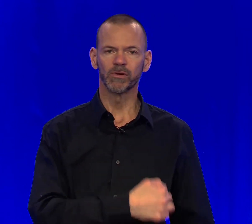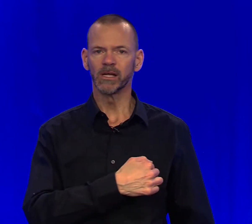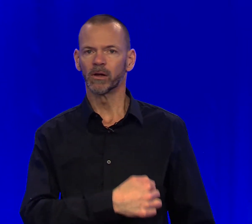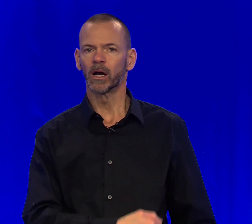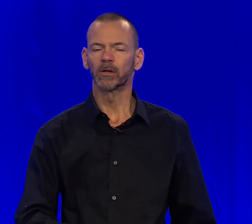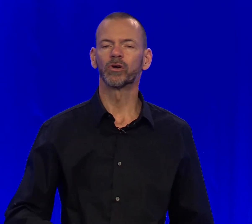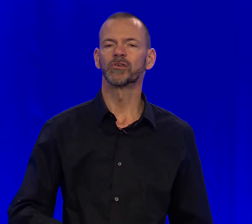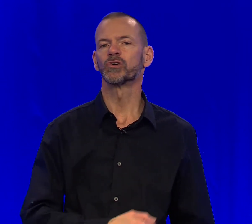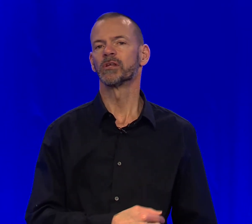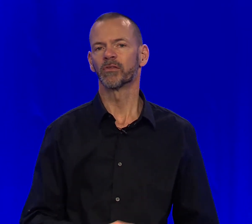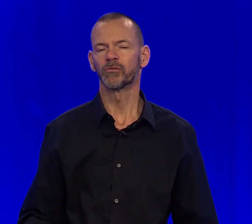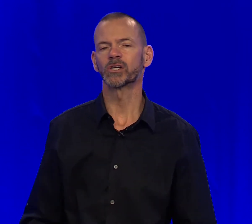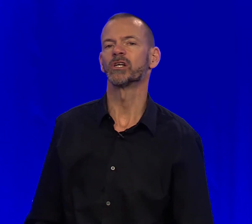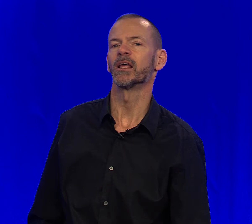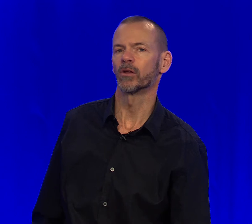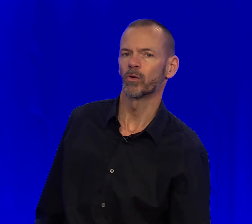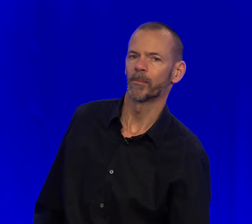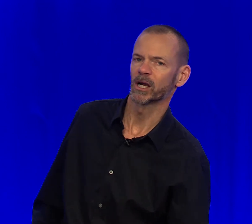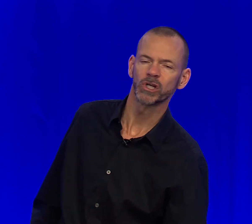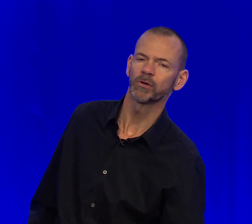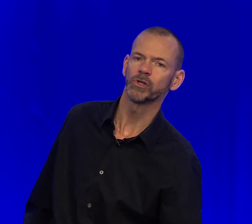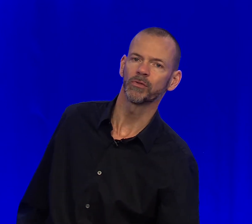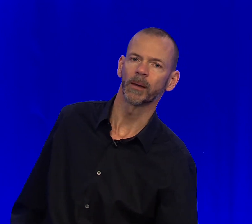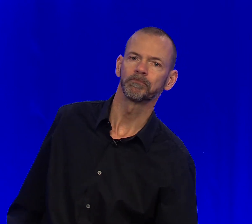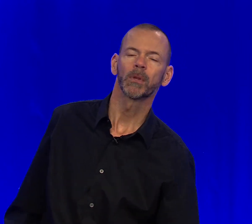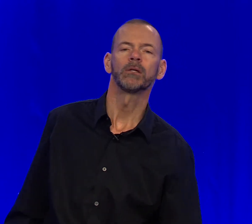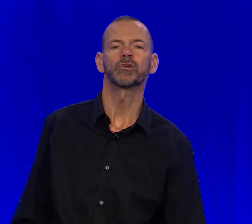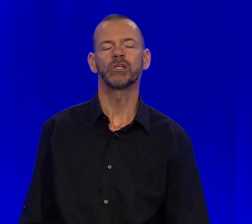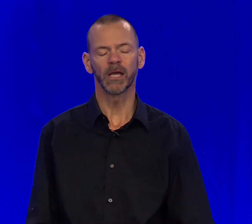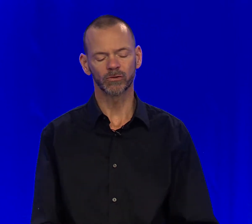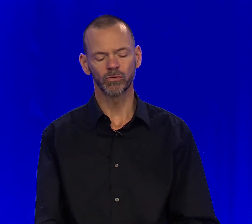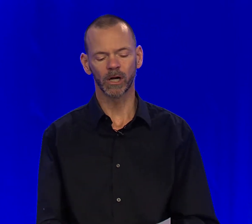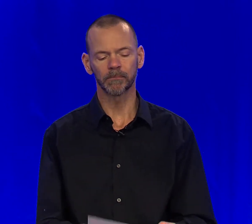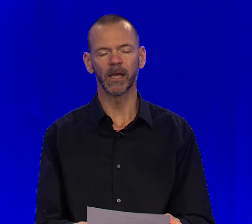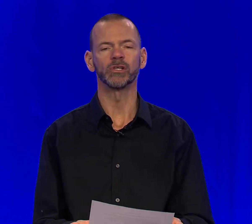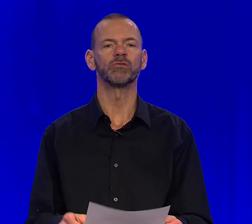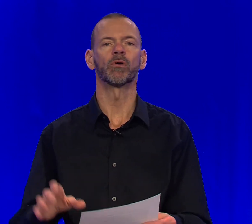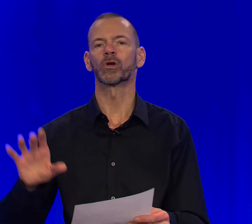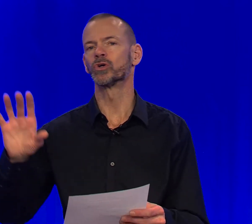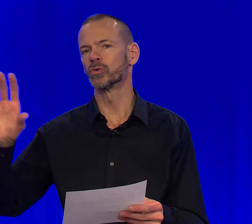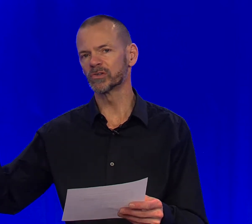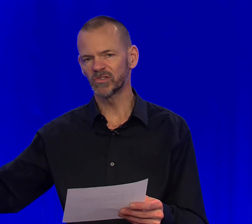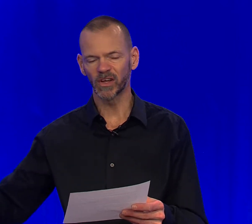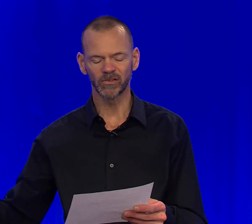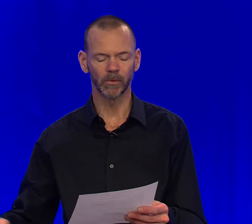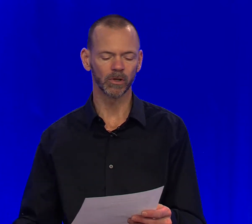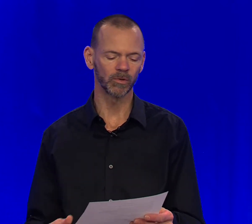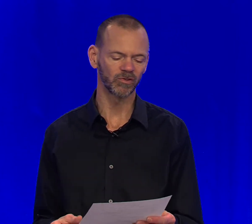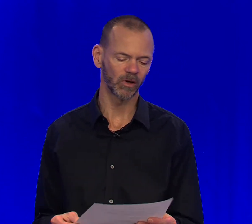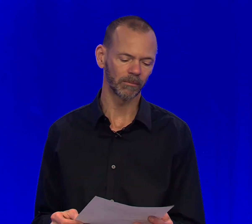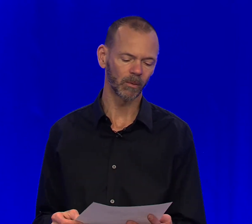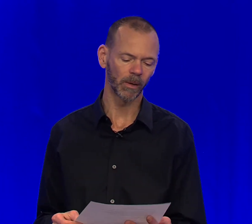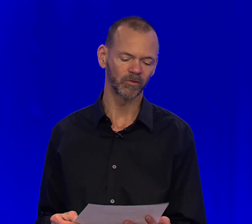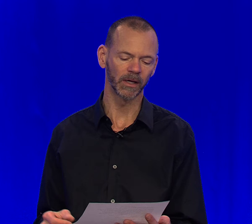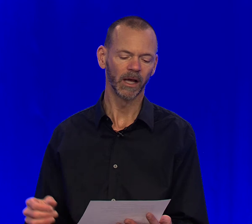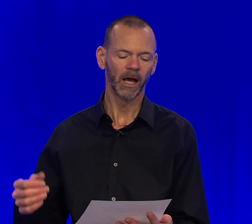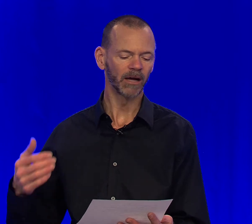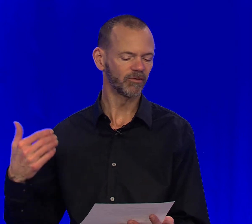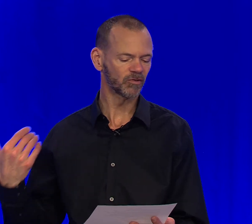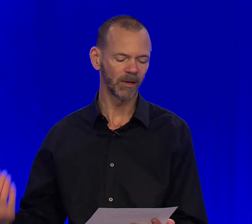35-degree curvature in the other direction in the lower back. She already knew that. Now, she had chronic pain. She wrote a gorgeous testimonial, which is on my website. I first came to